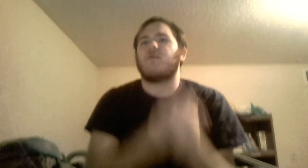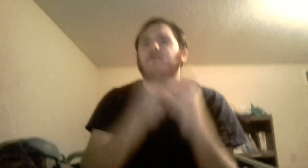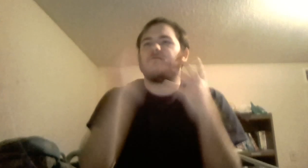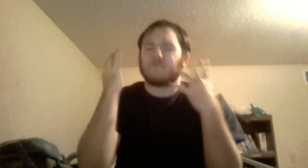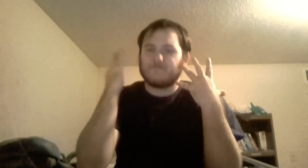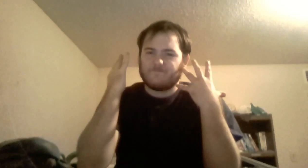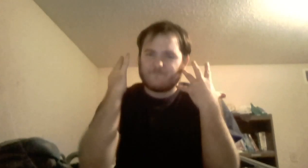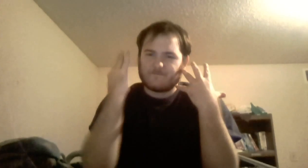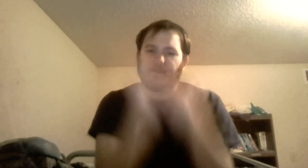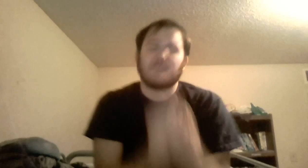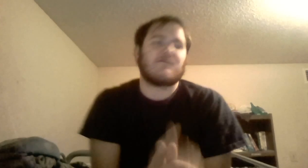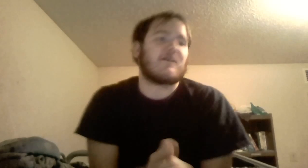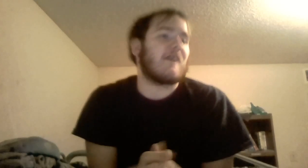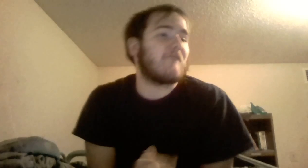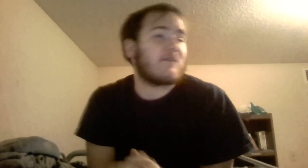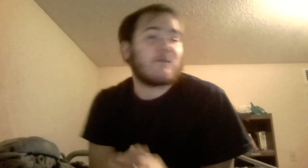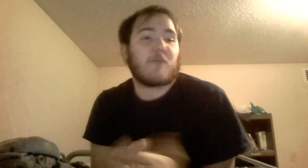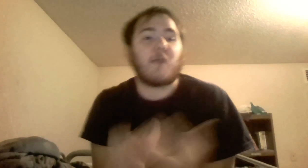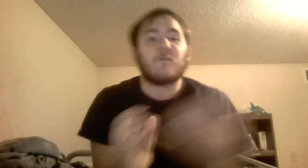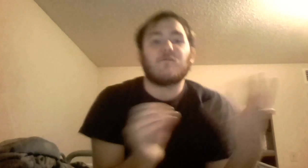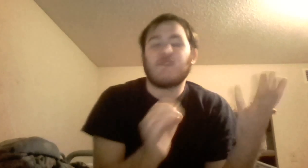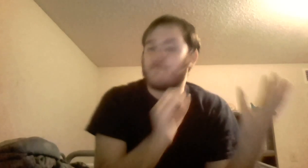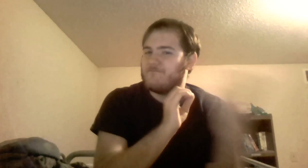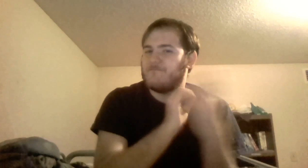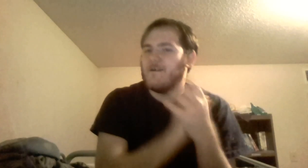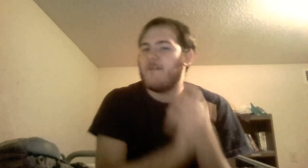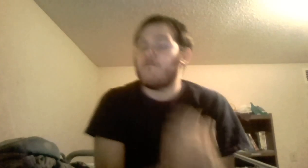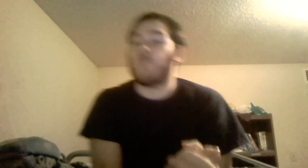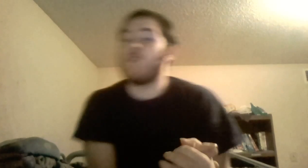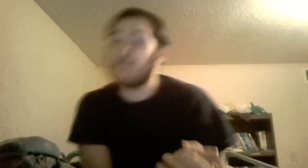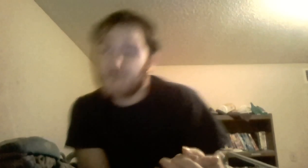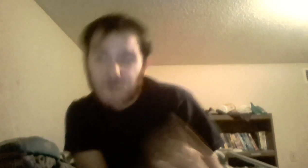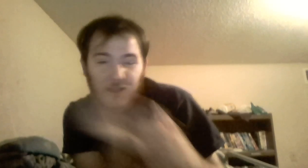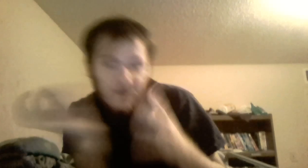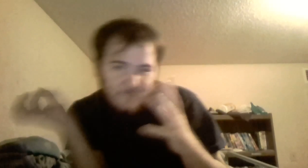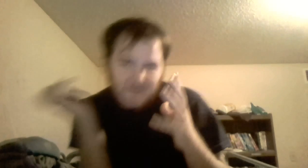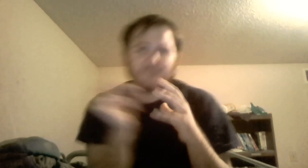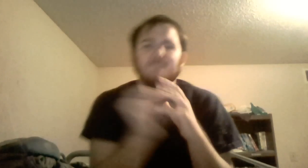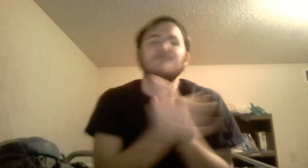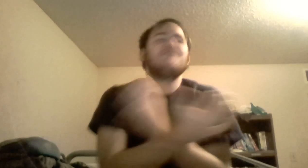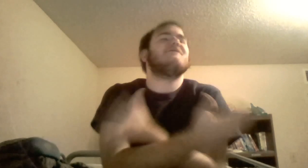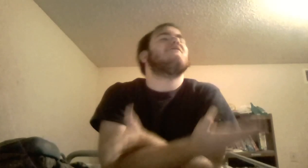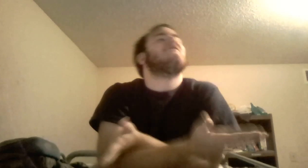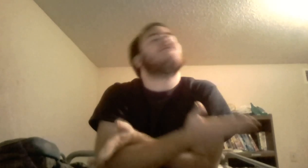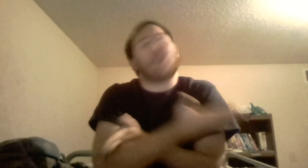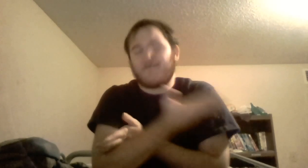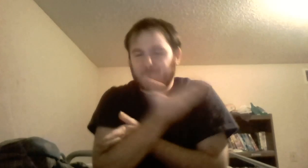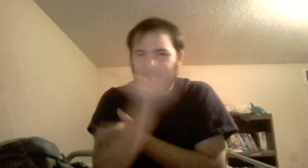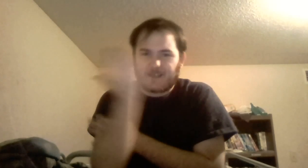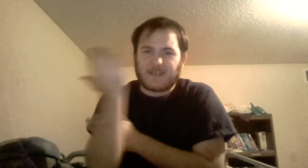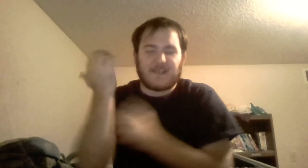Russell. Then it turns out that they get popular with the friend as well, and, yeah. Like, again,